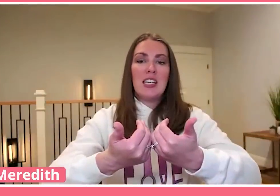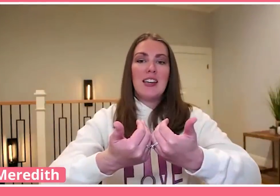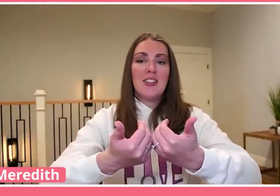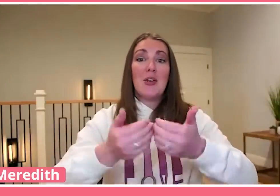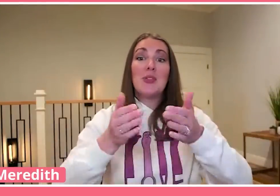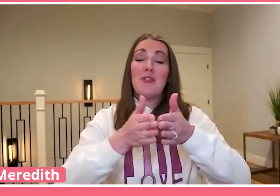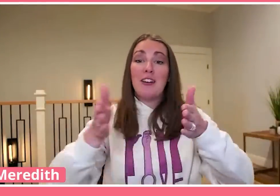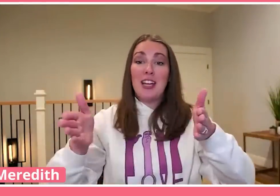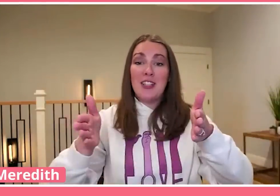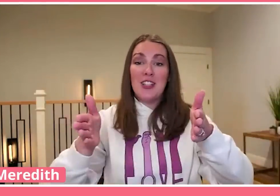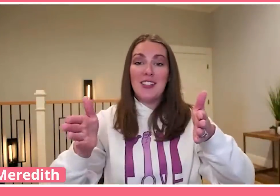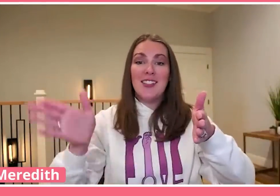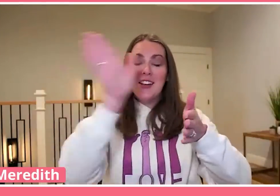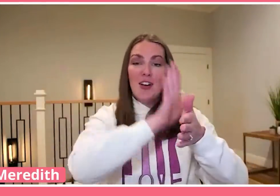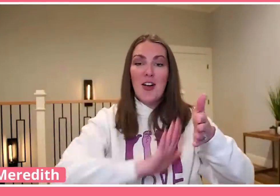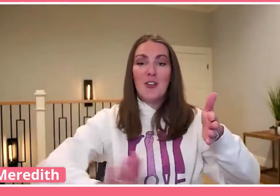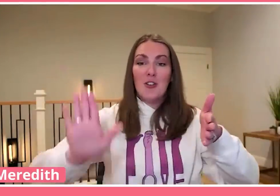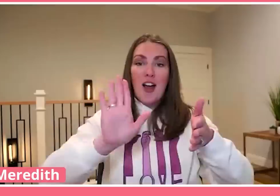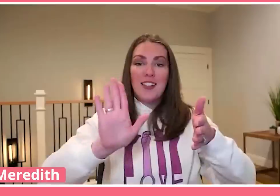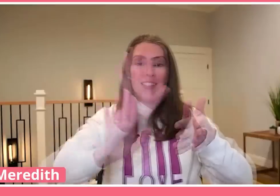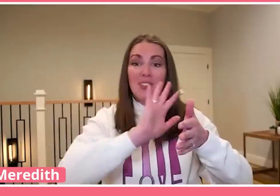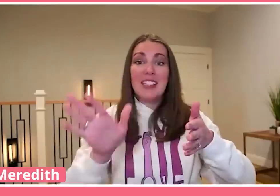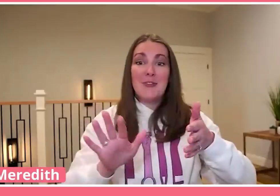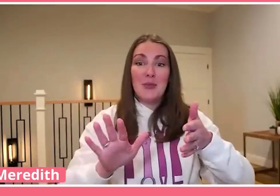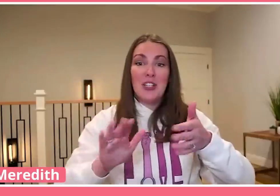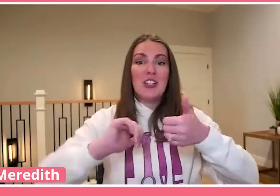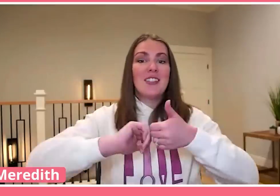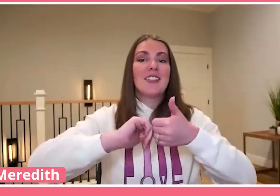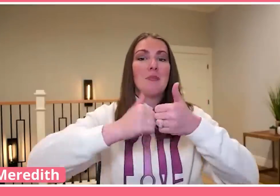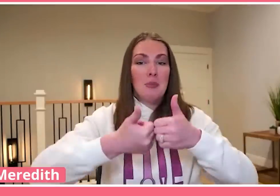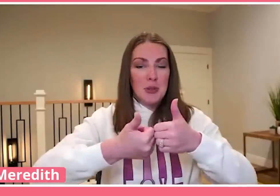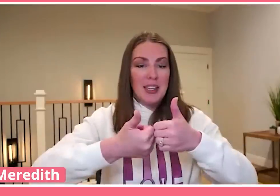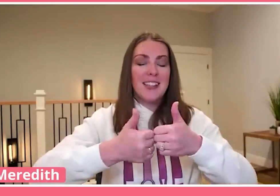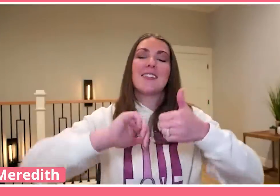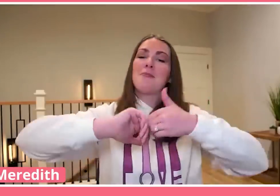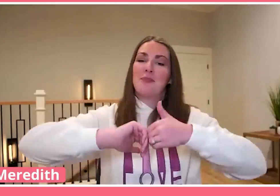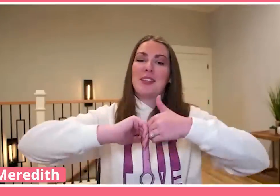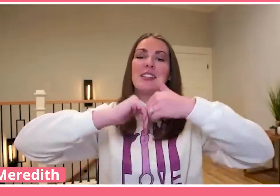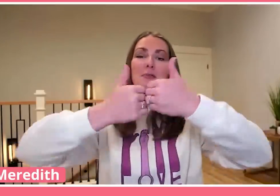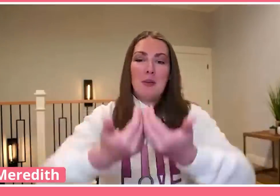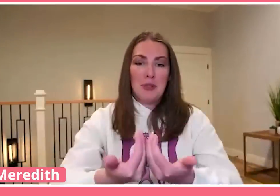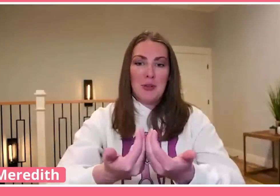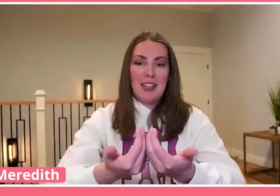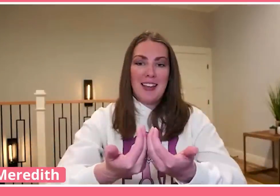those variations across, like, different regions. Some people do it like this. Some people do it like this.